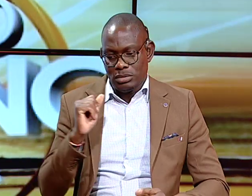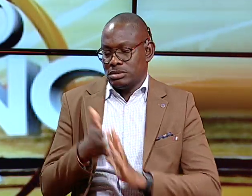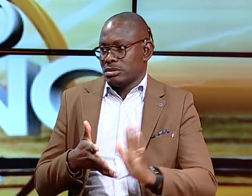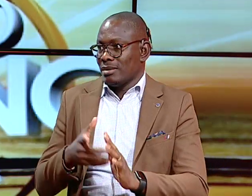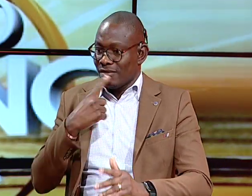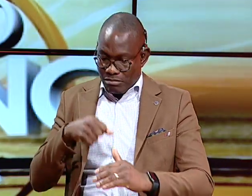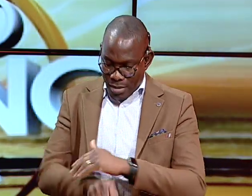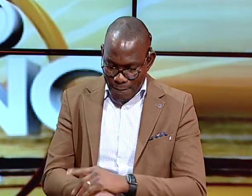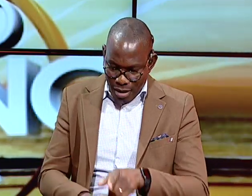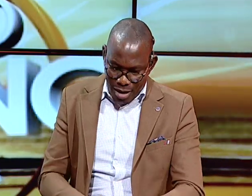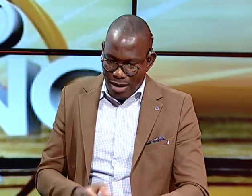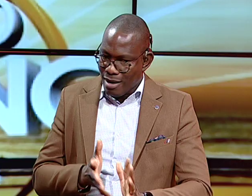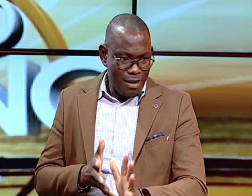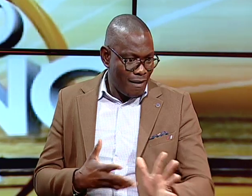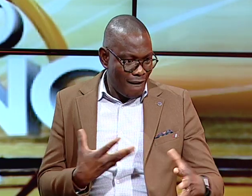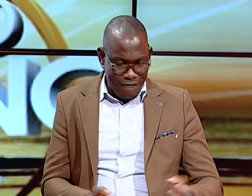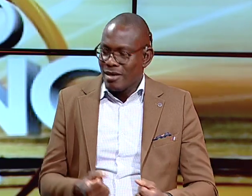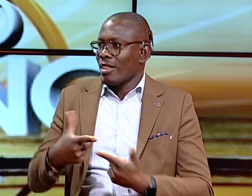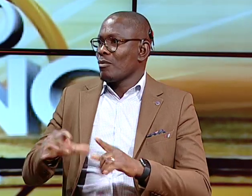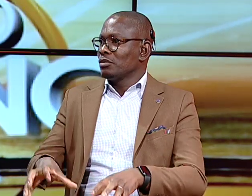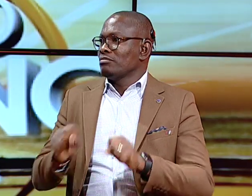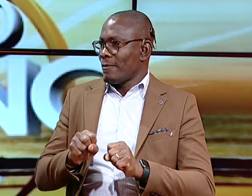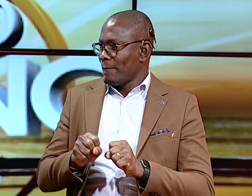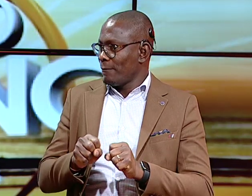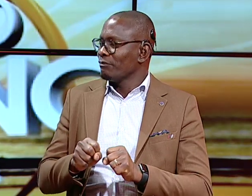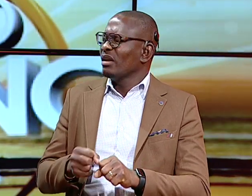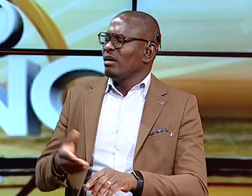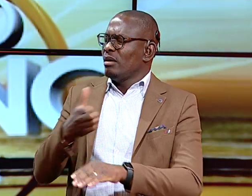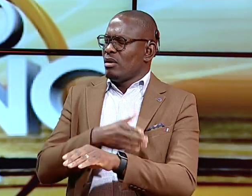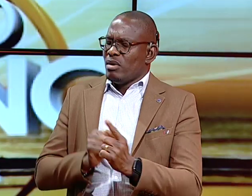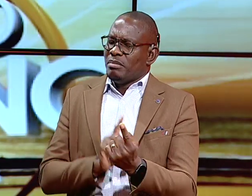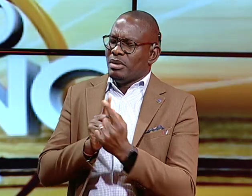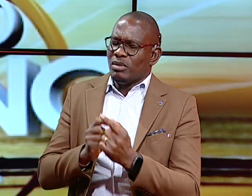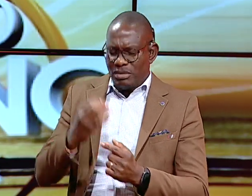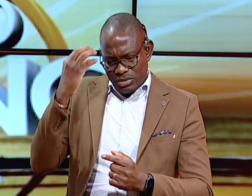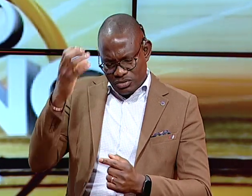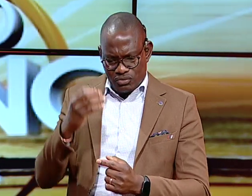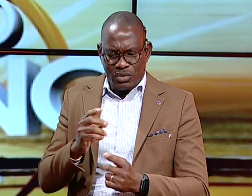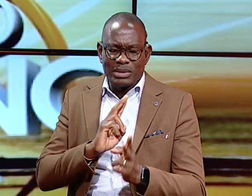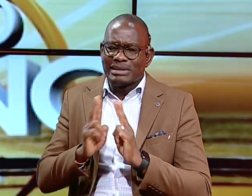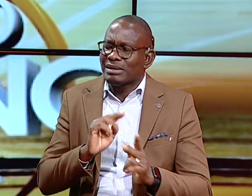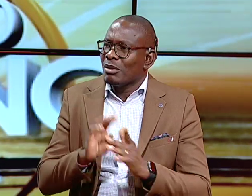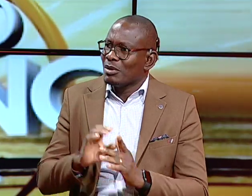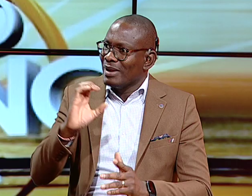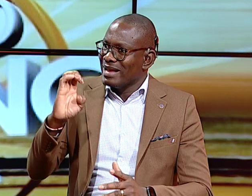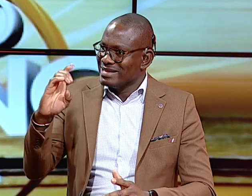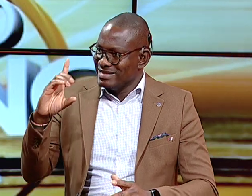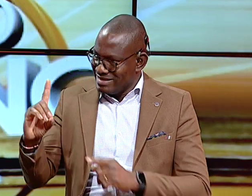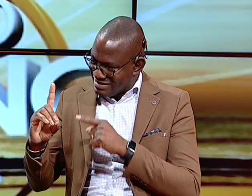at home, that everyone will be able to sign to that youngster and that they can also have access to one another.